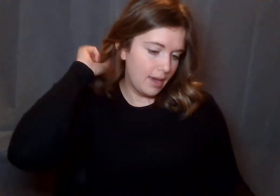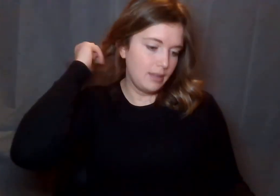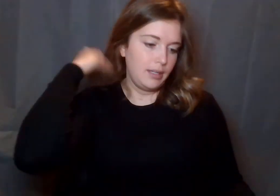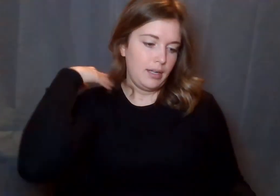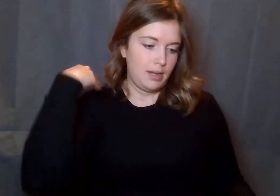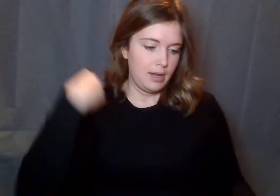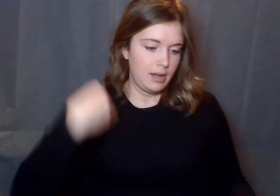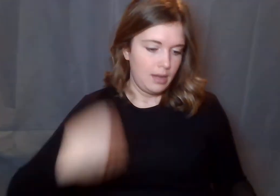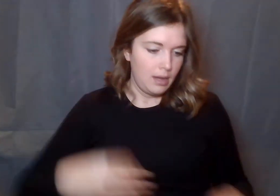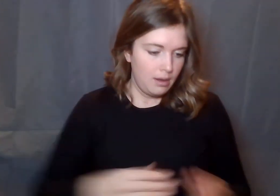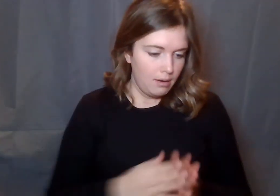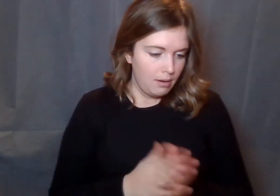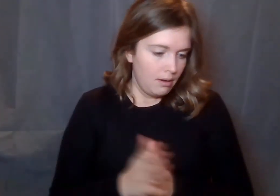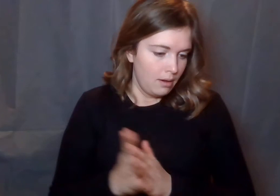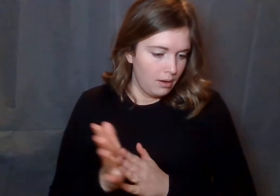And